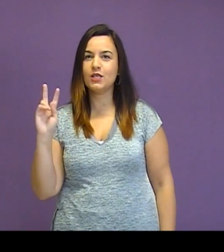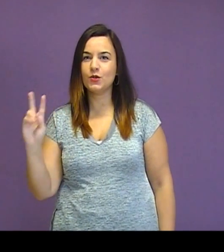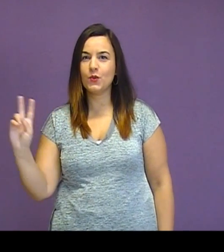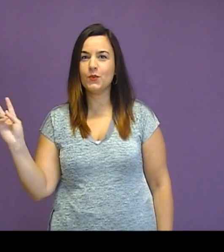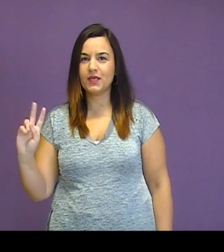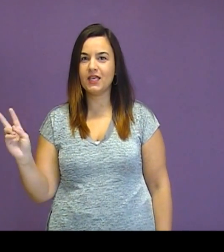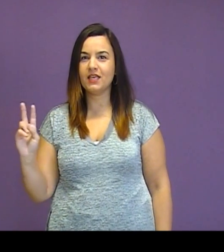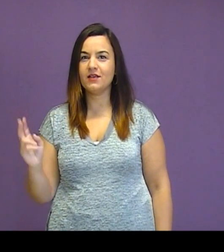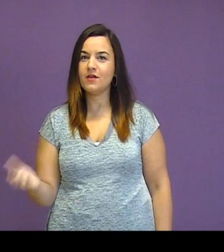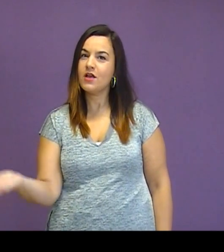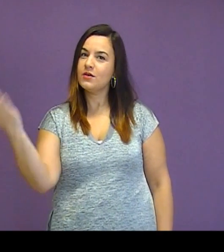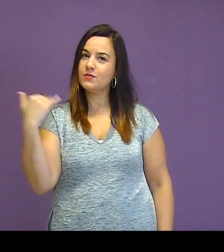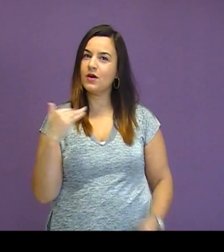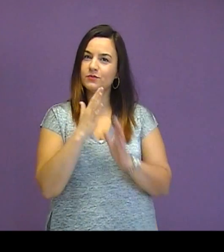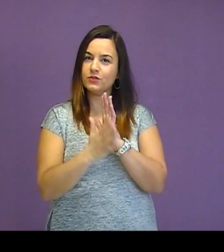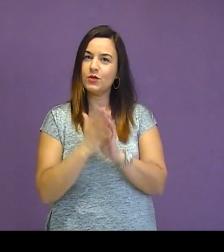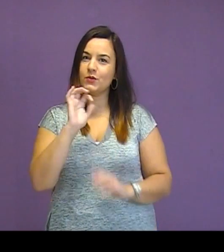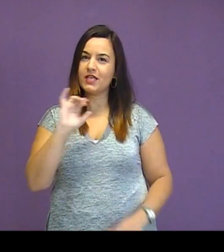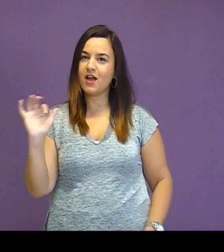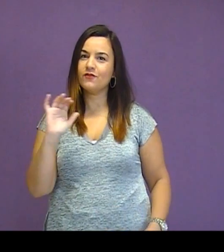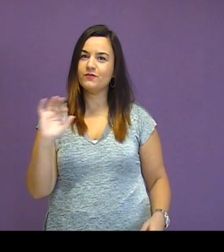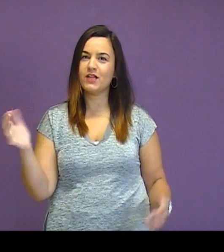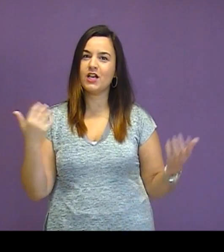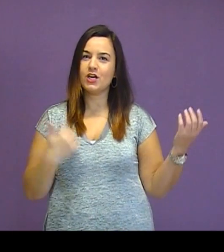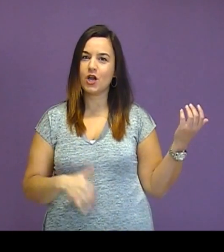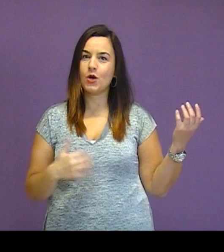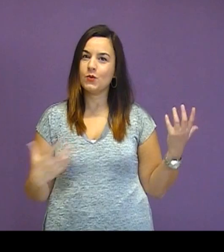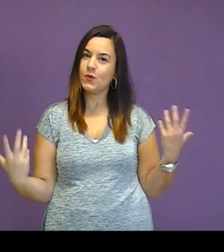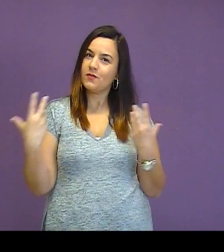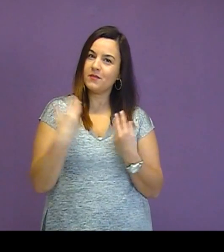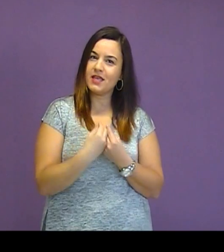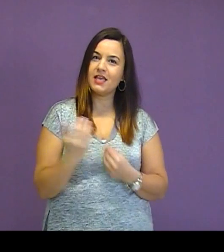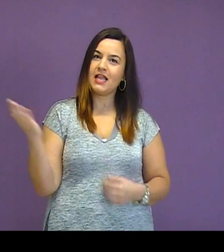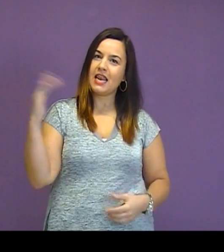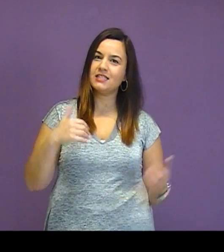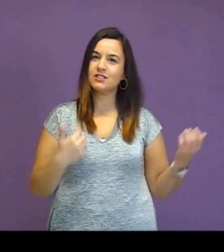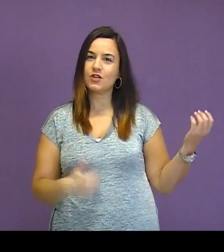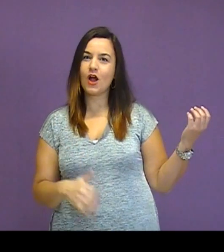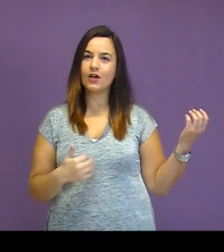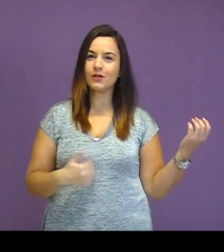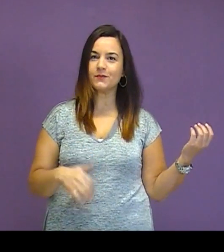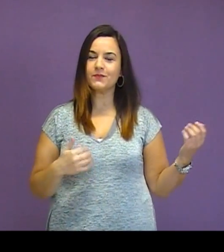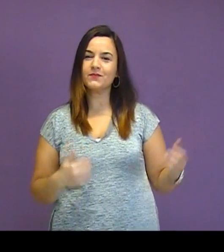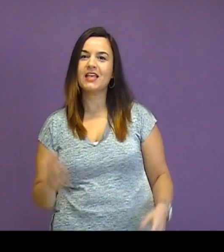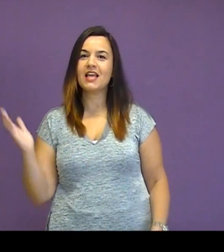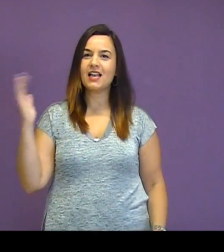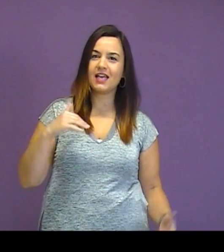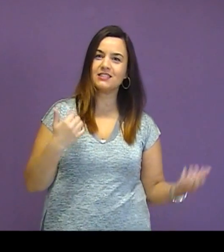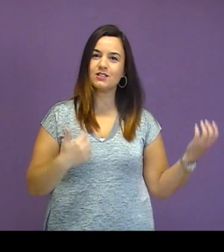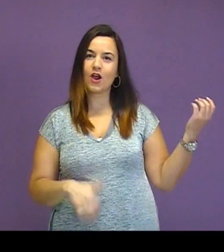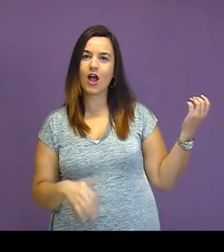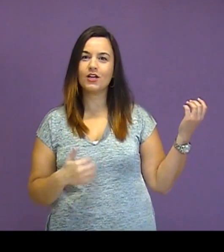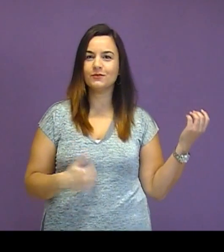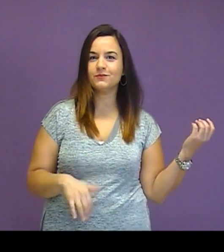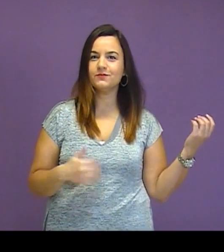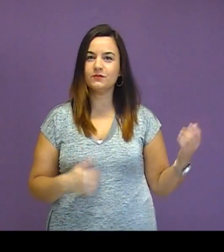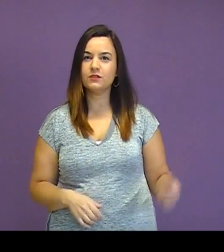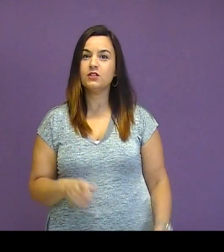V. Come and do the alphabet rock with me. Let's rock, let's rock. Just